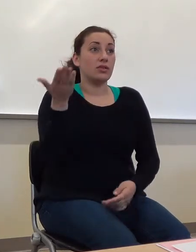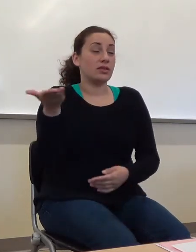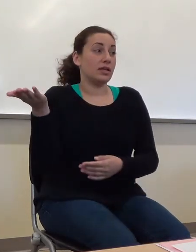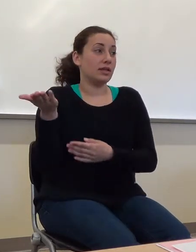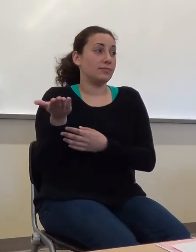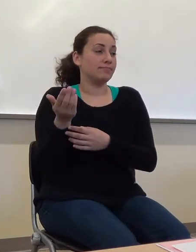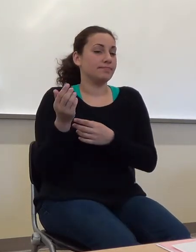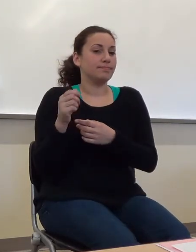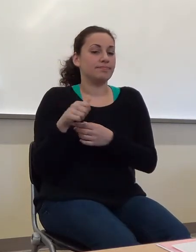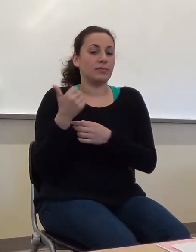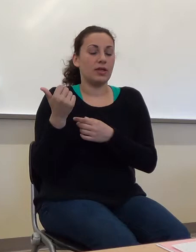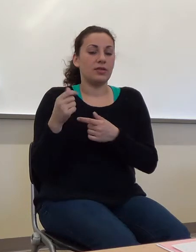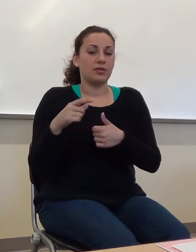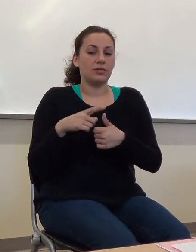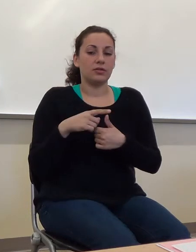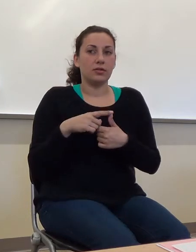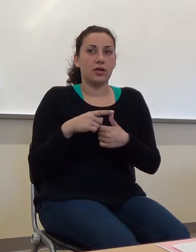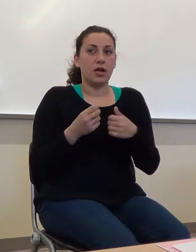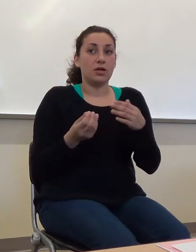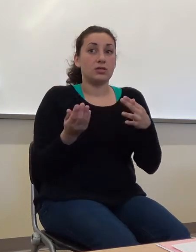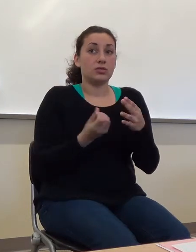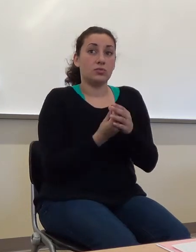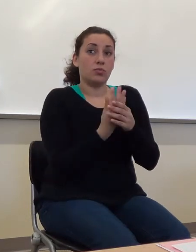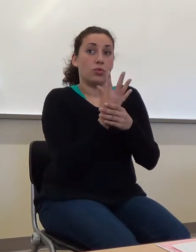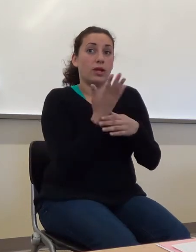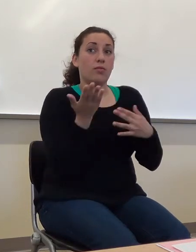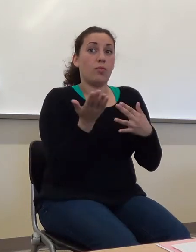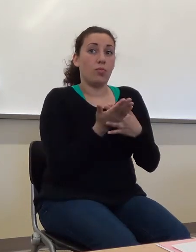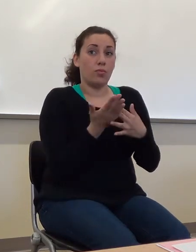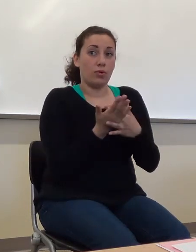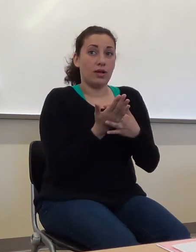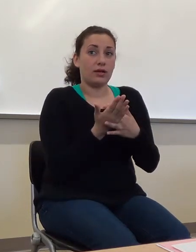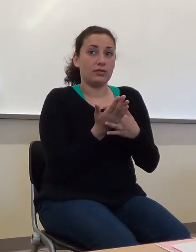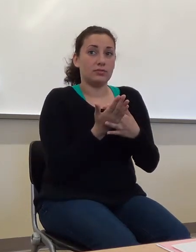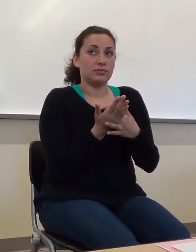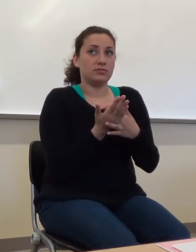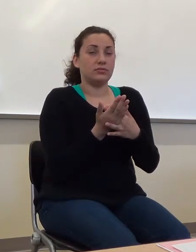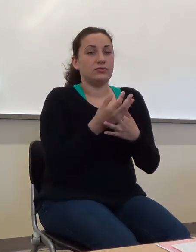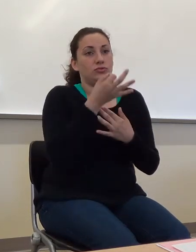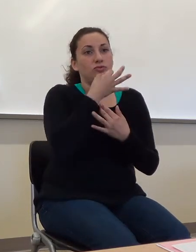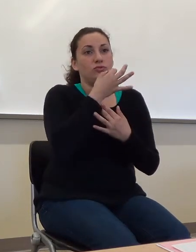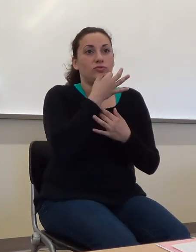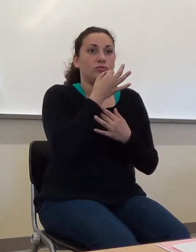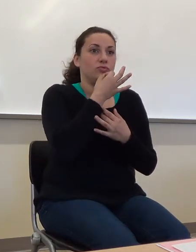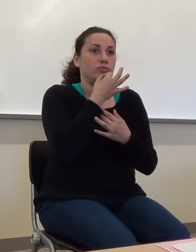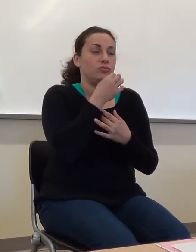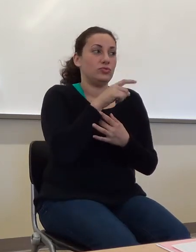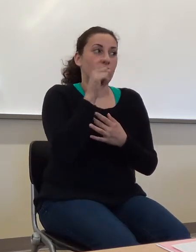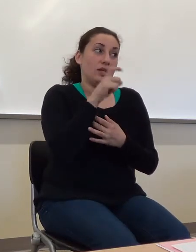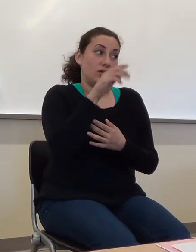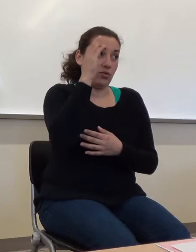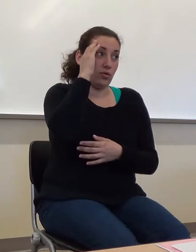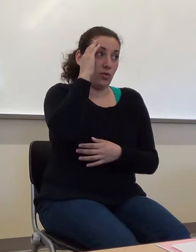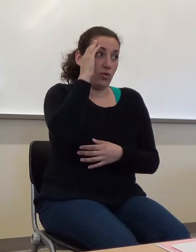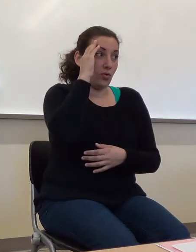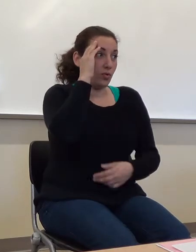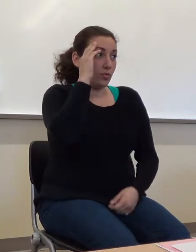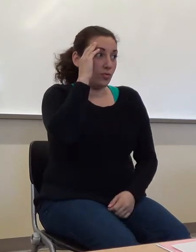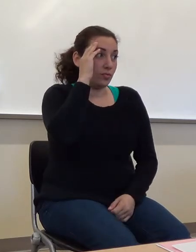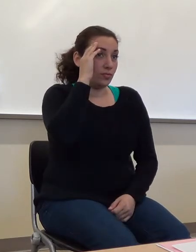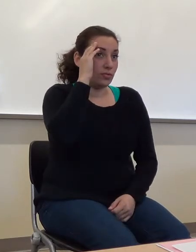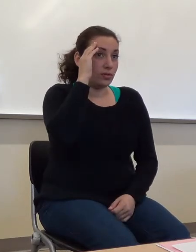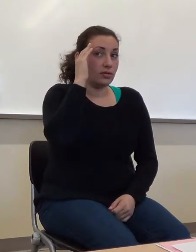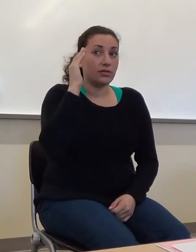aware of is spring break is the week after that. So be aware, one thing you guys need to